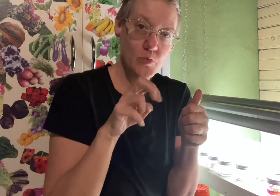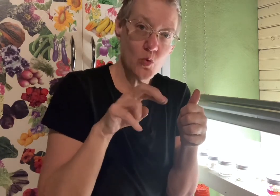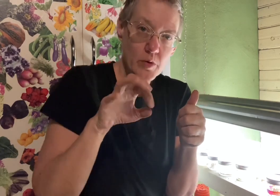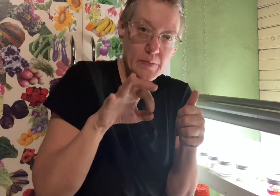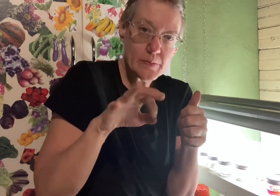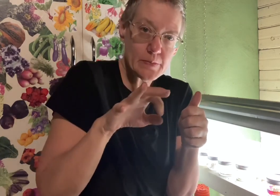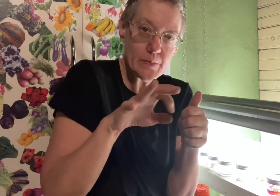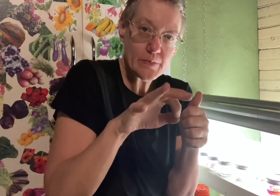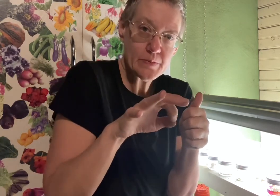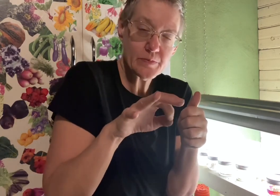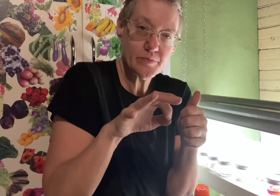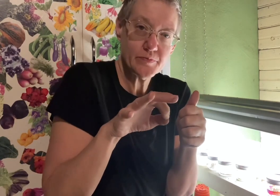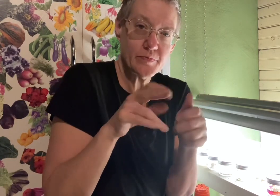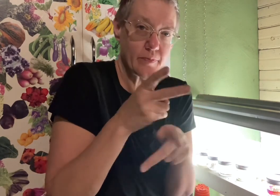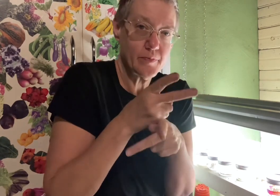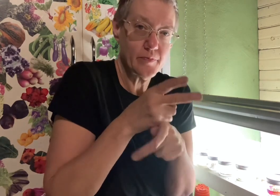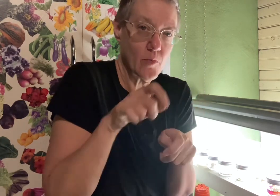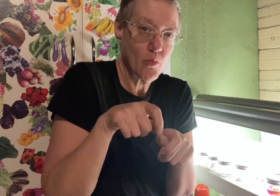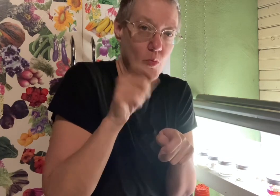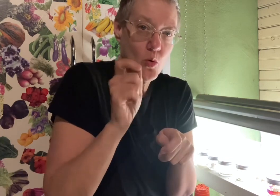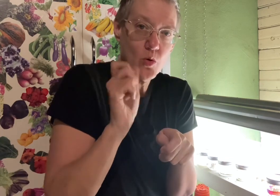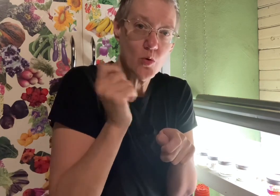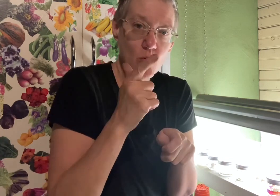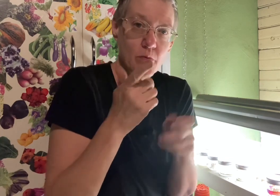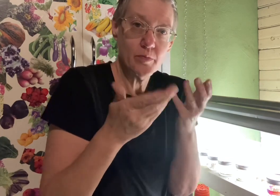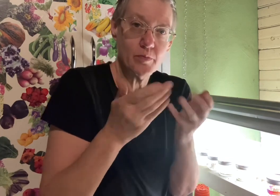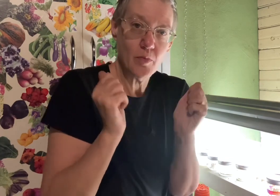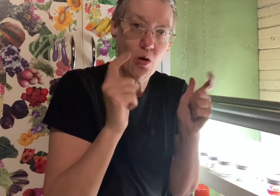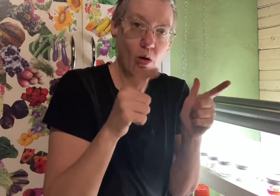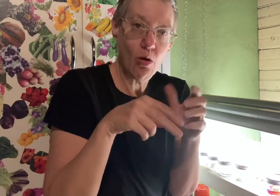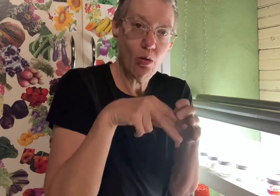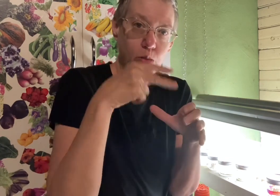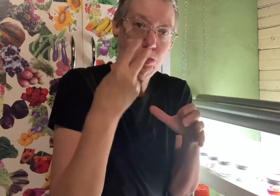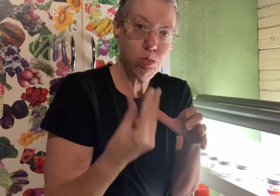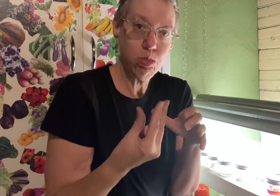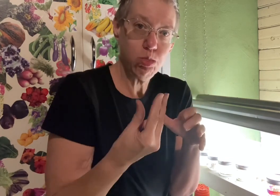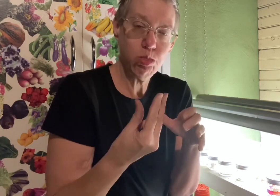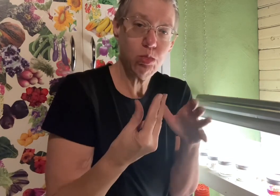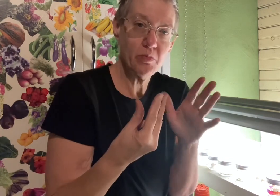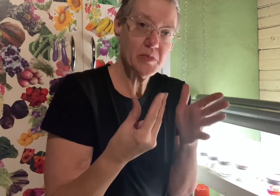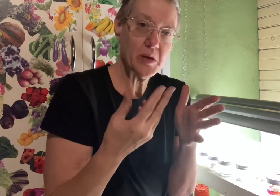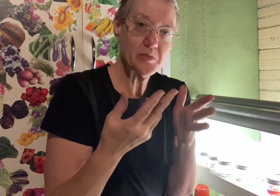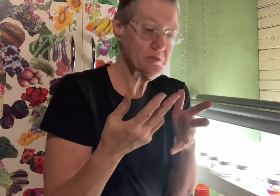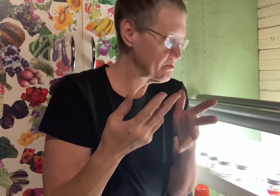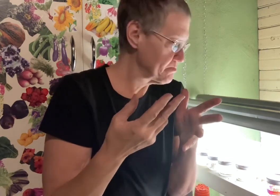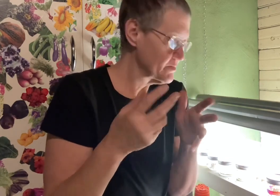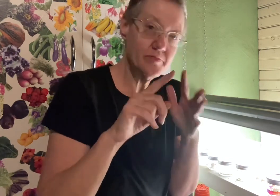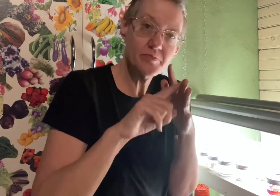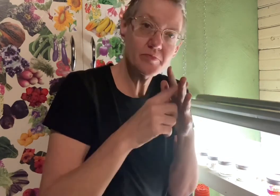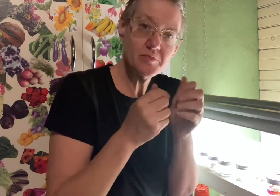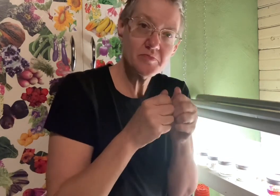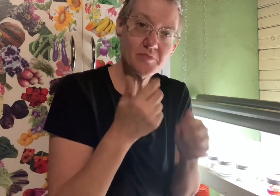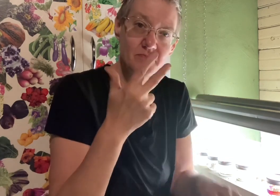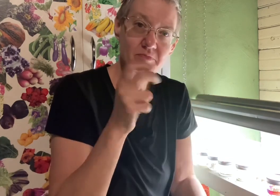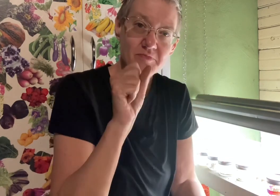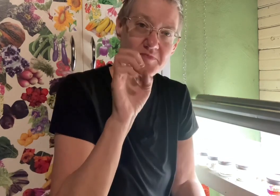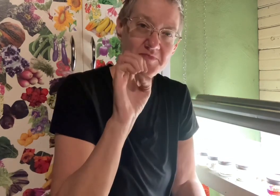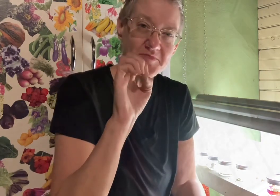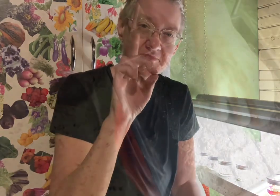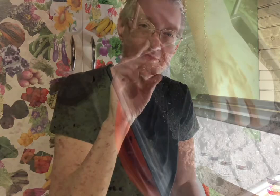best and trim out the other ones. Be careful pulling them out because all 3 might come out together. But let's start with